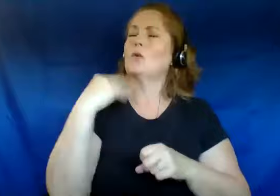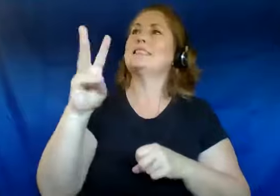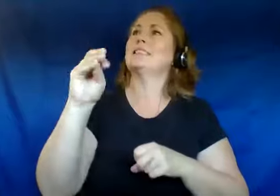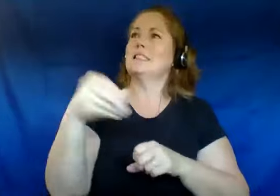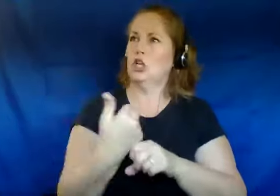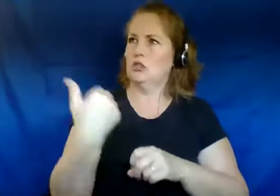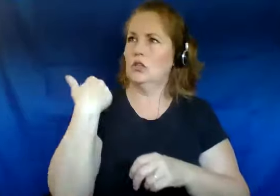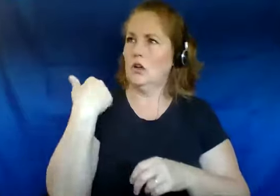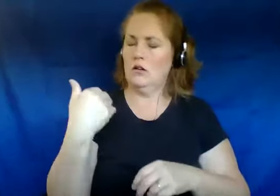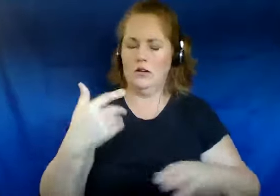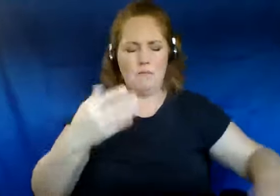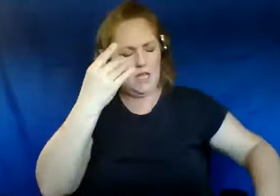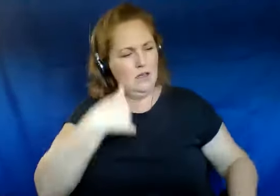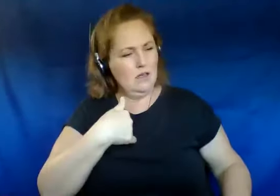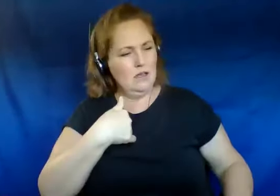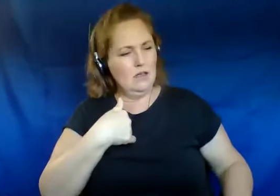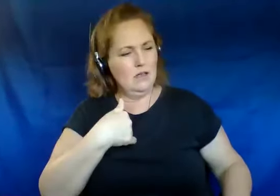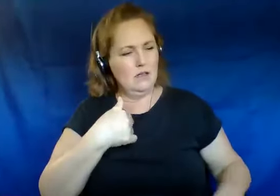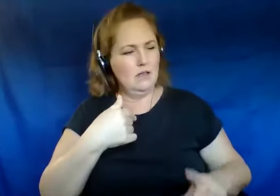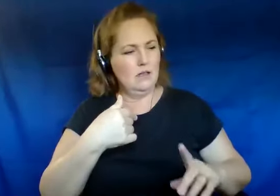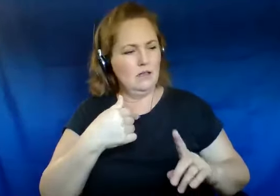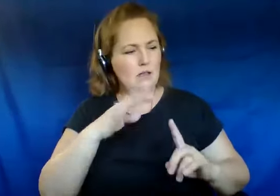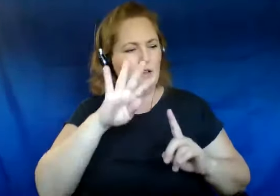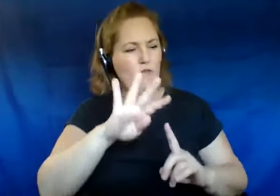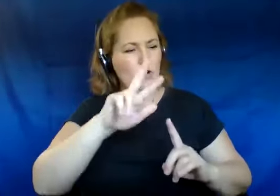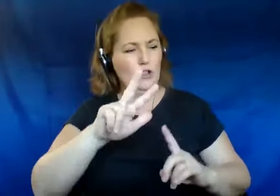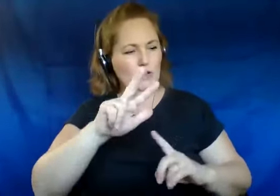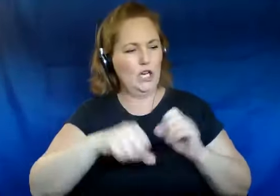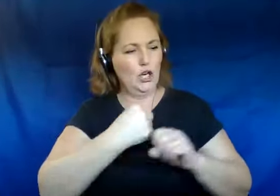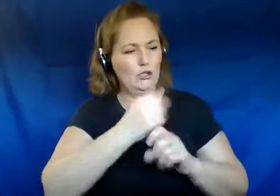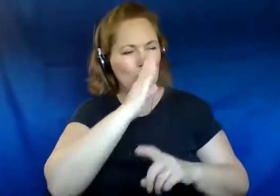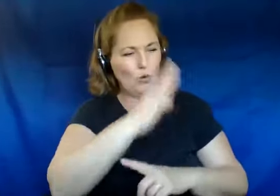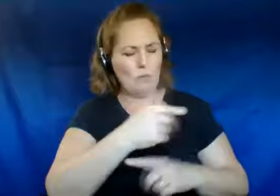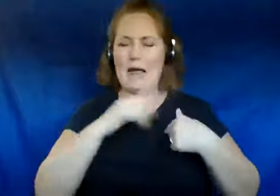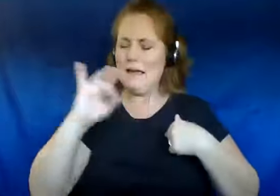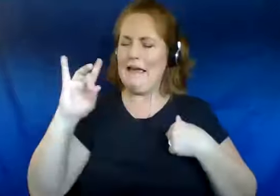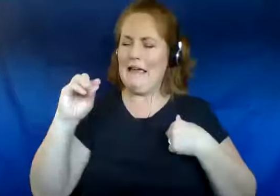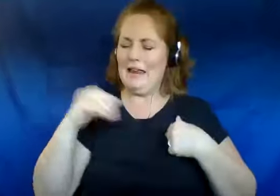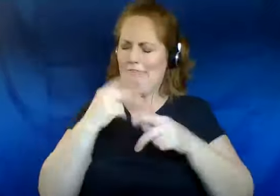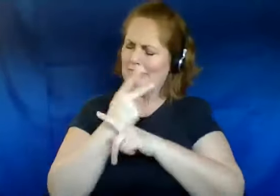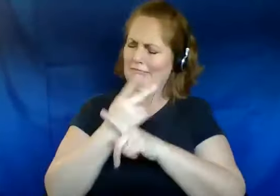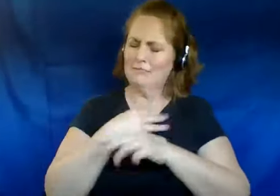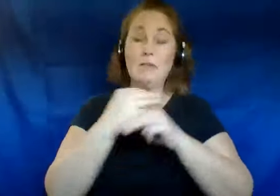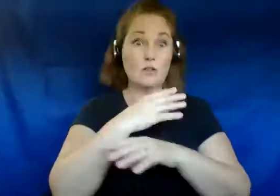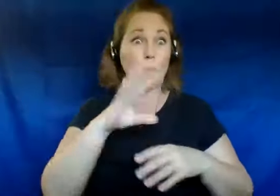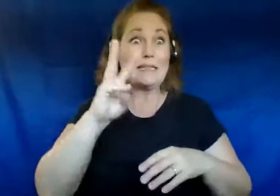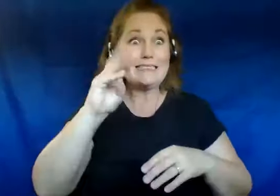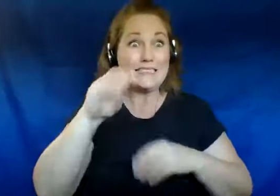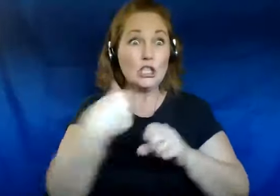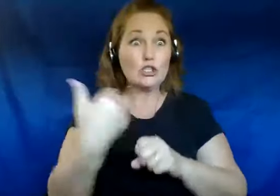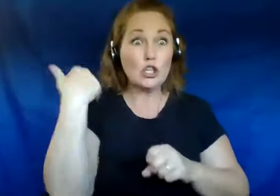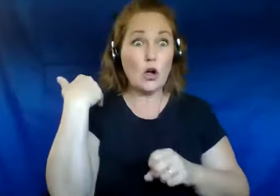What am I thinking? I'm 43 years sober. I'm 80 years old. That all of those years